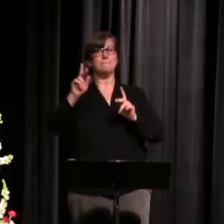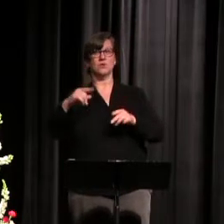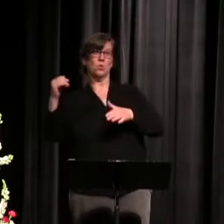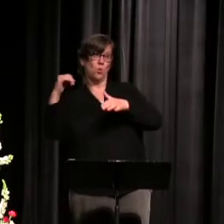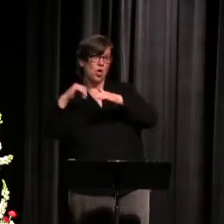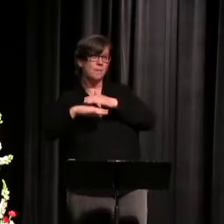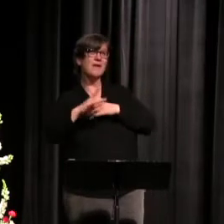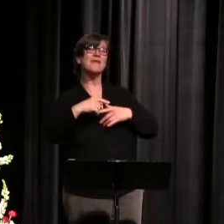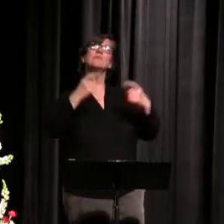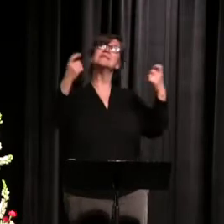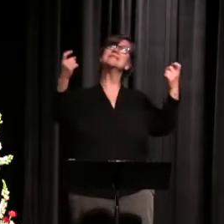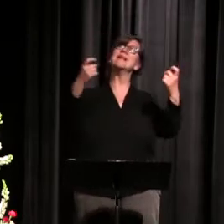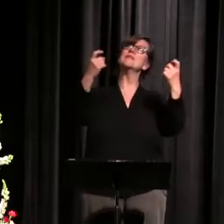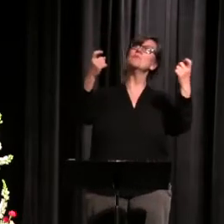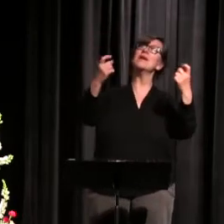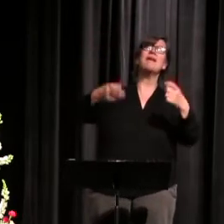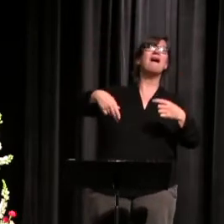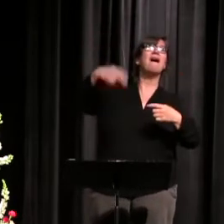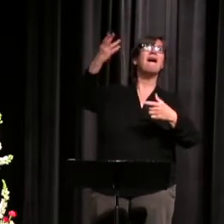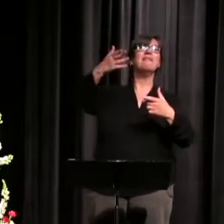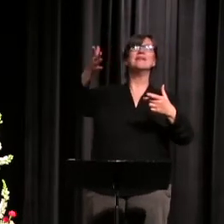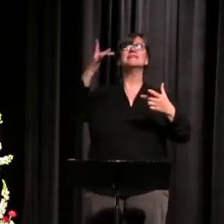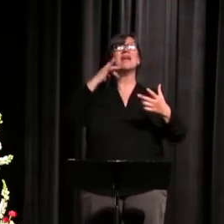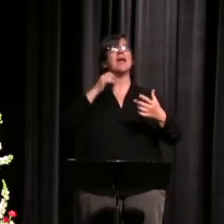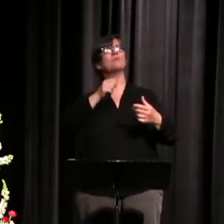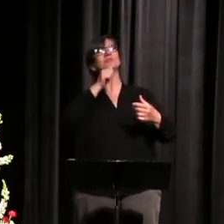your side without hesitation.